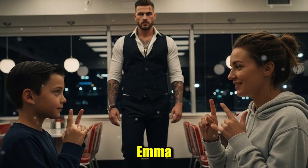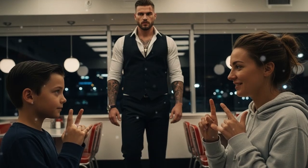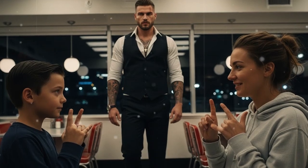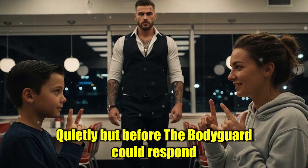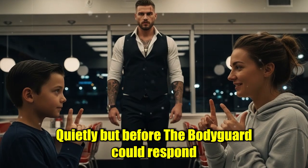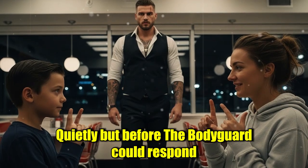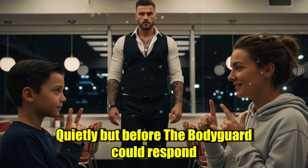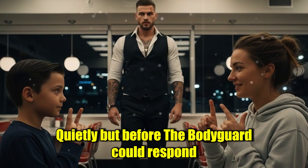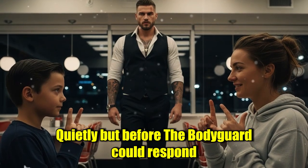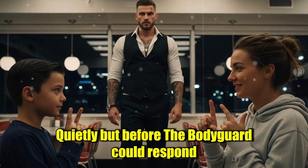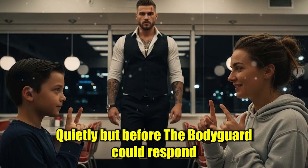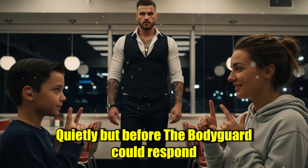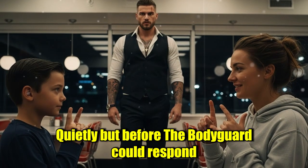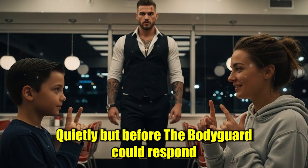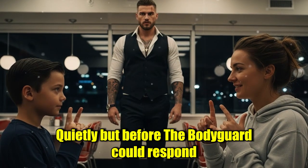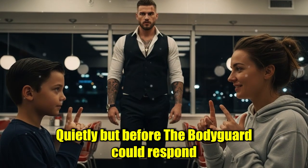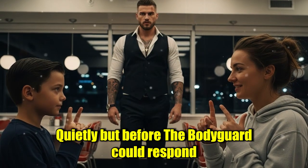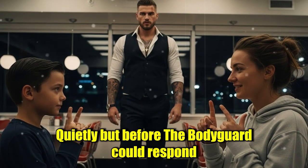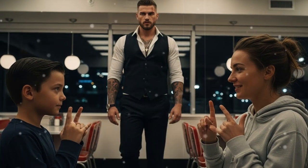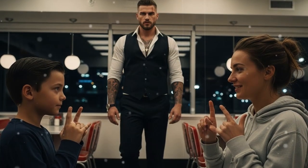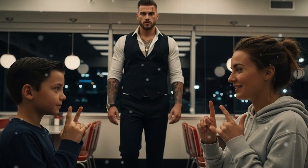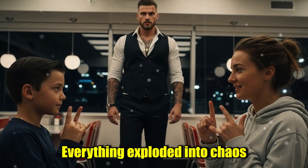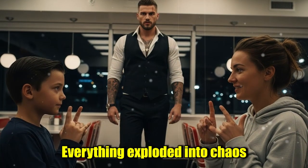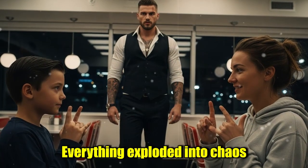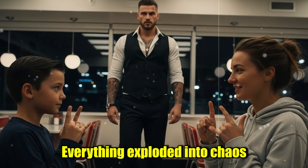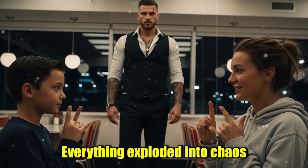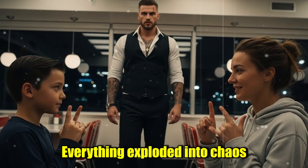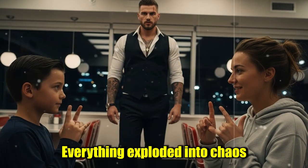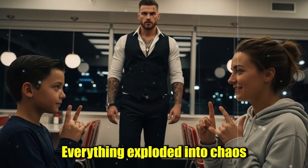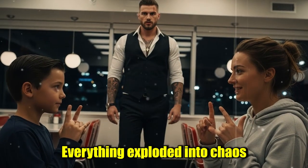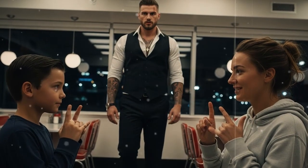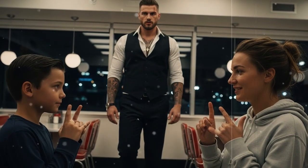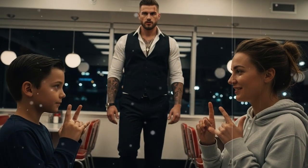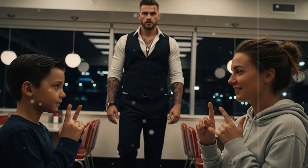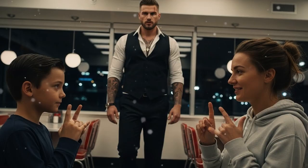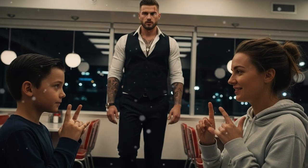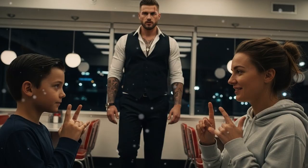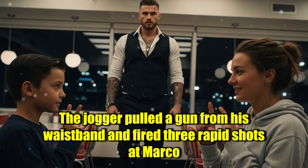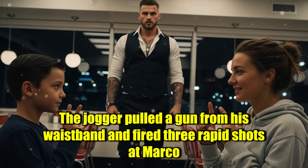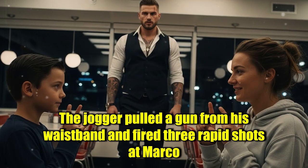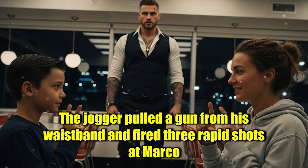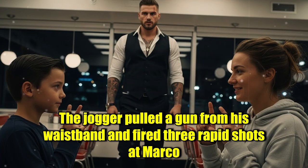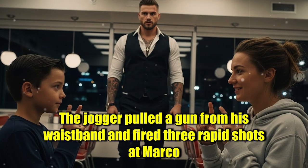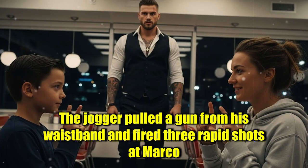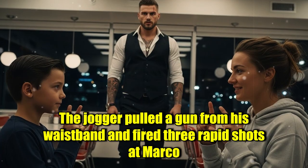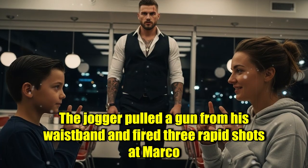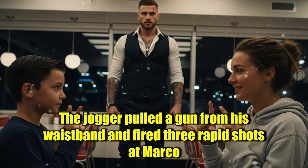called quietly, but before the bodyguard could respond, everything exploded into chaos. The jogger pulled a gun from his